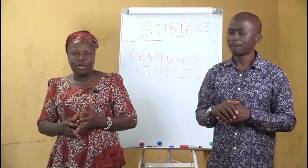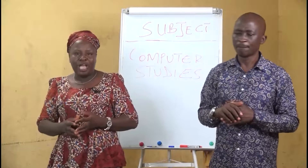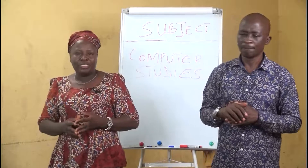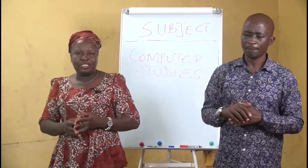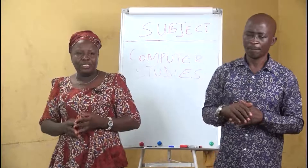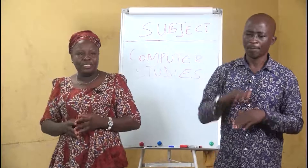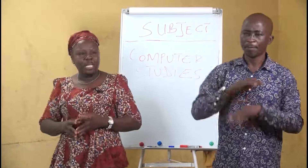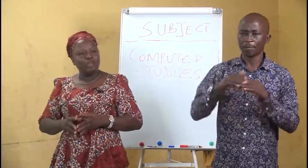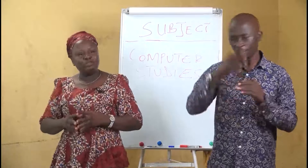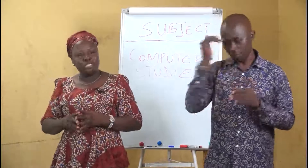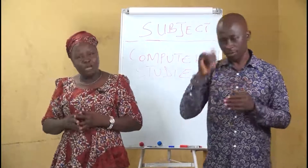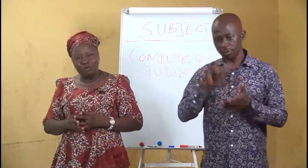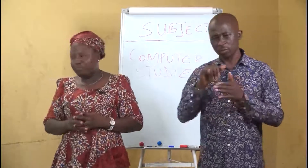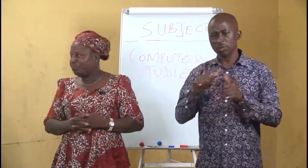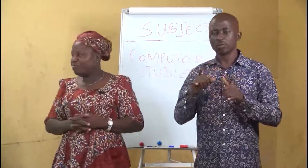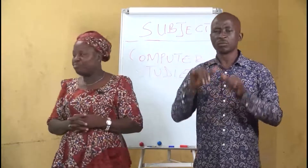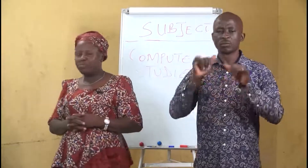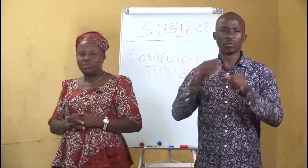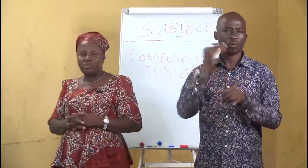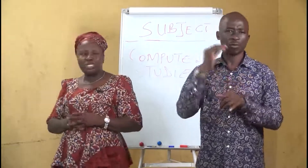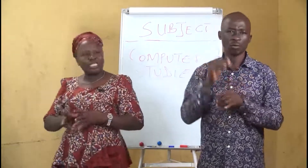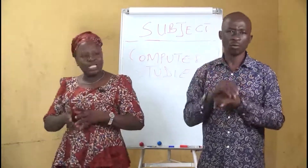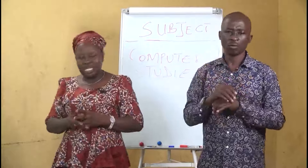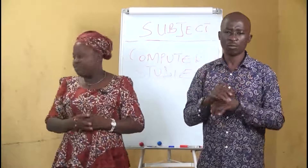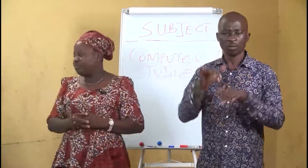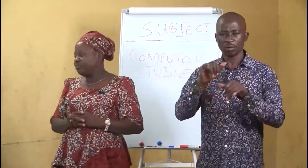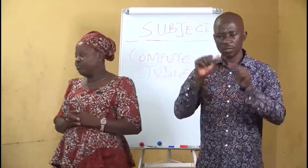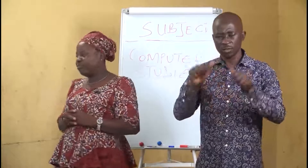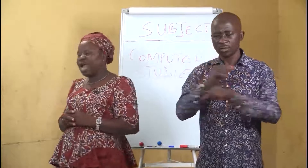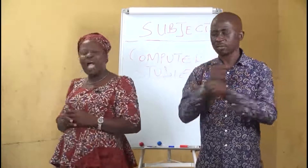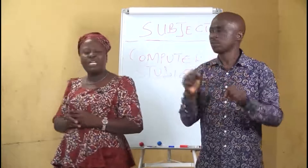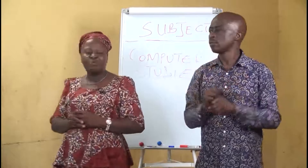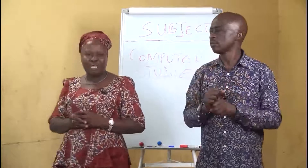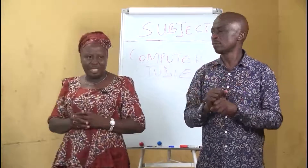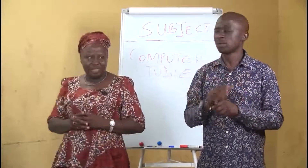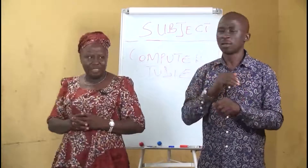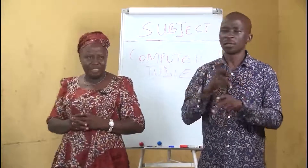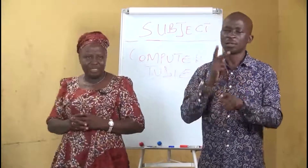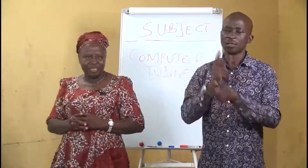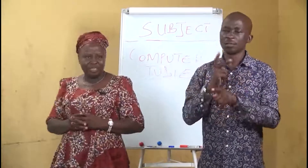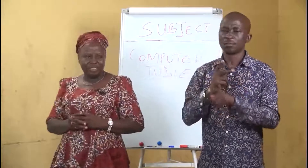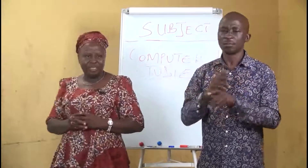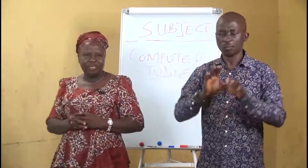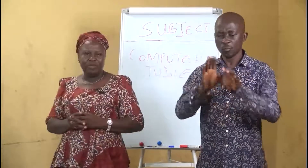Don't forget that you have to stay home, stay safe, and keep learning.